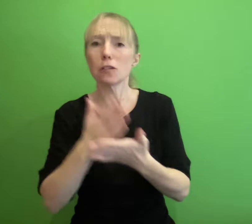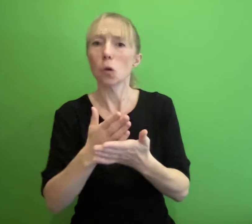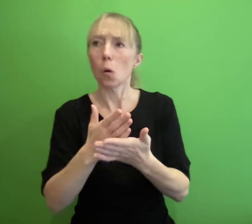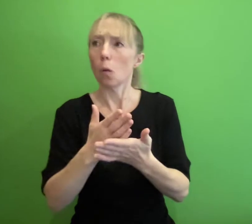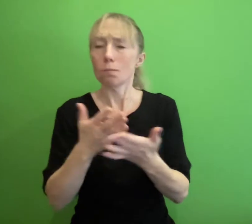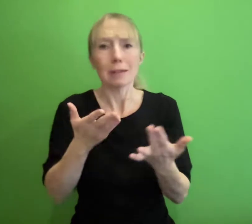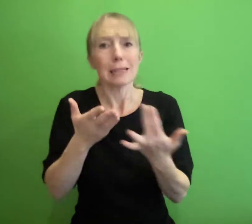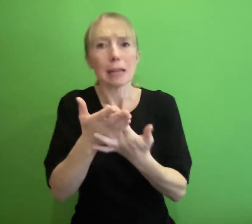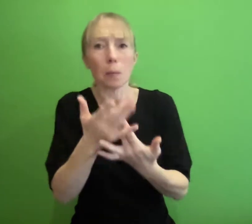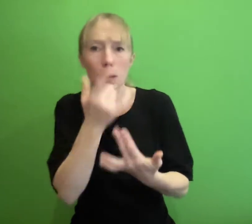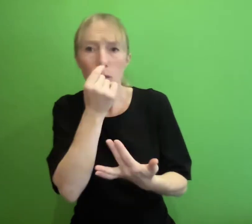all deaf and disabled people.